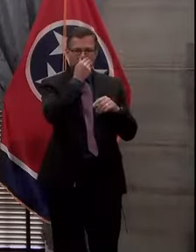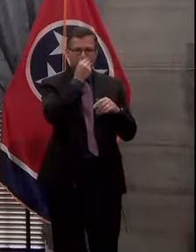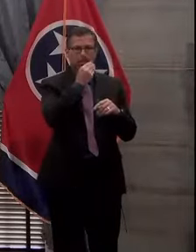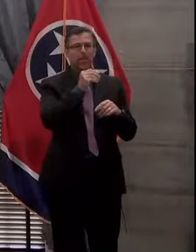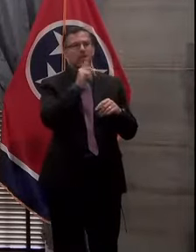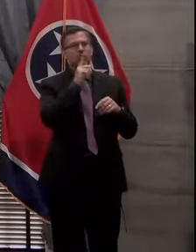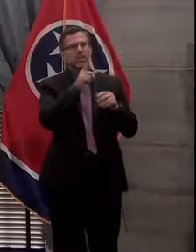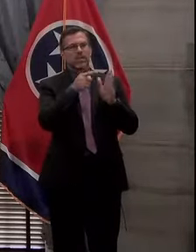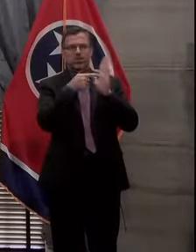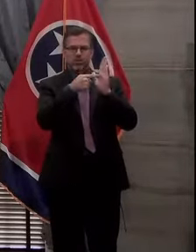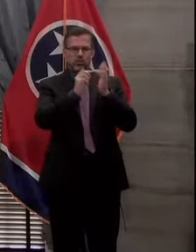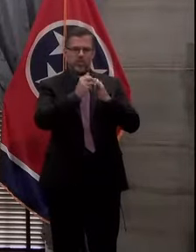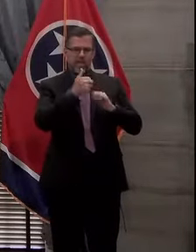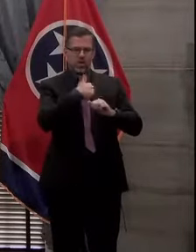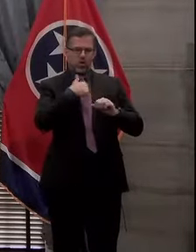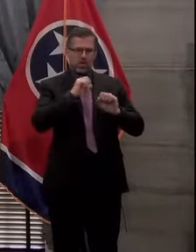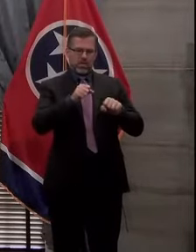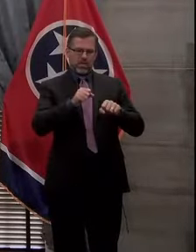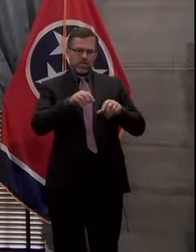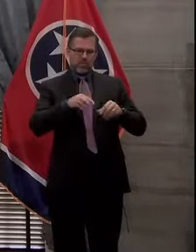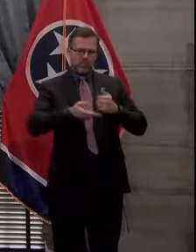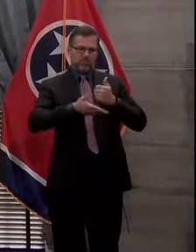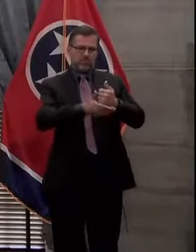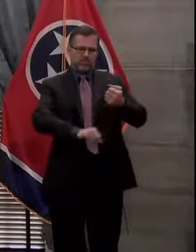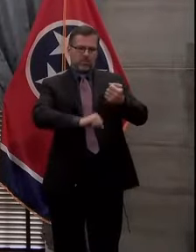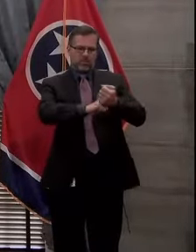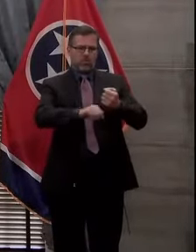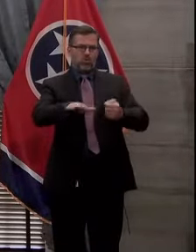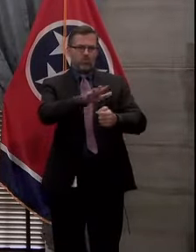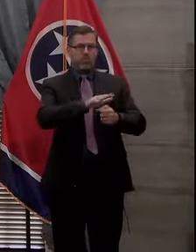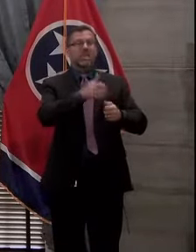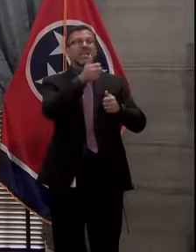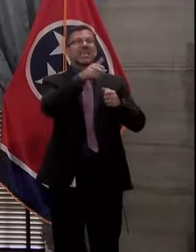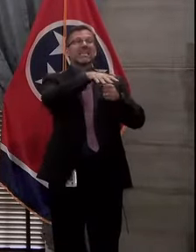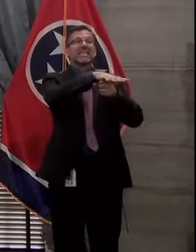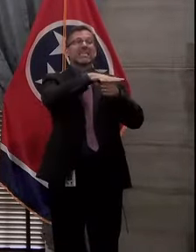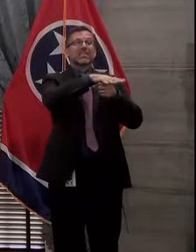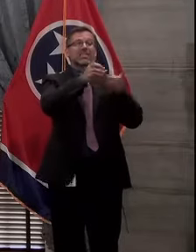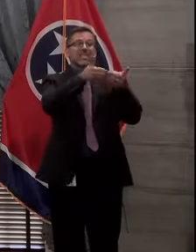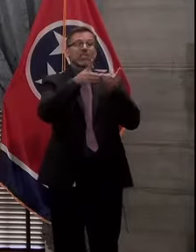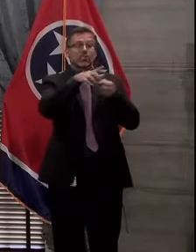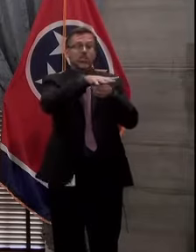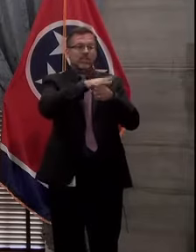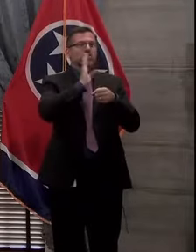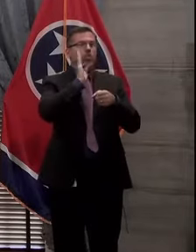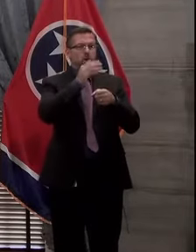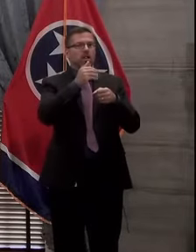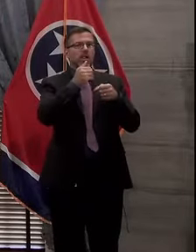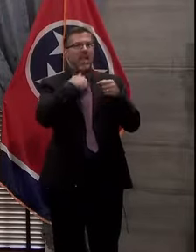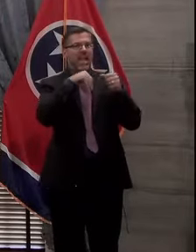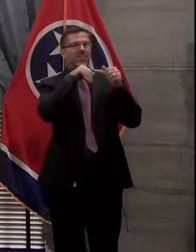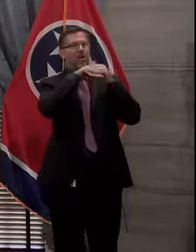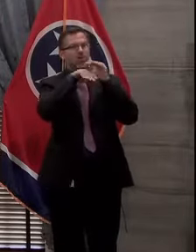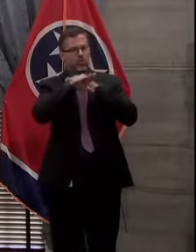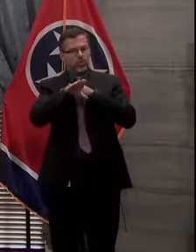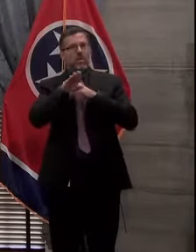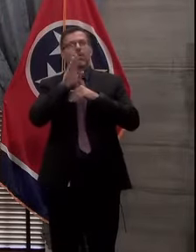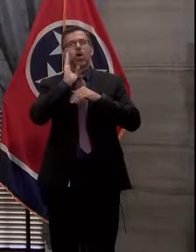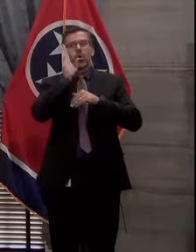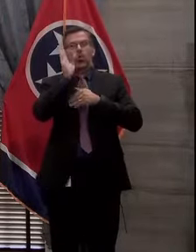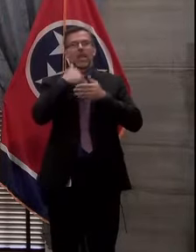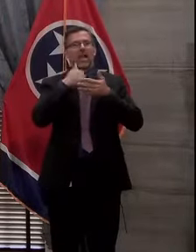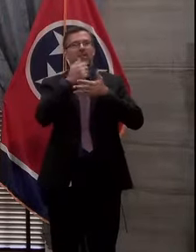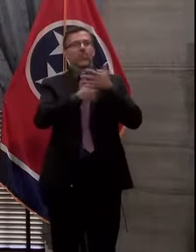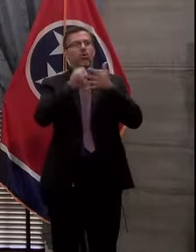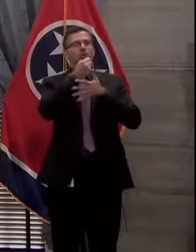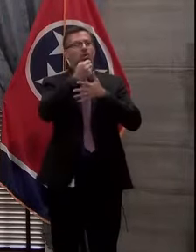that we can use this time to fill. So yes, so districts will have equal opportunity to the devices, but it will be prioritized for those families who need